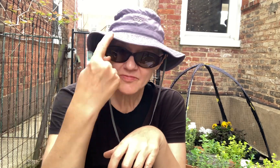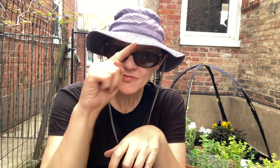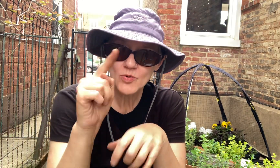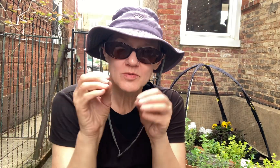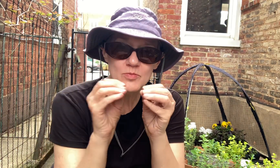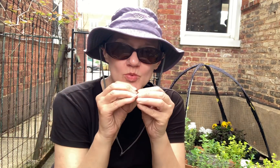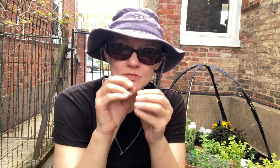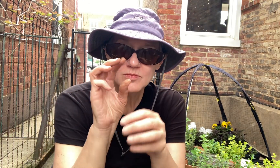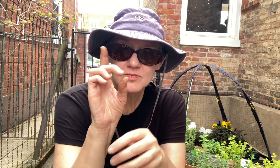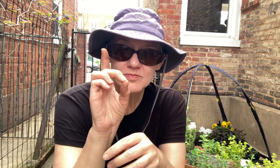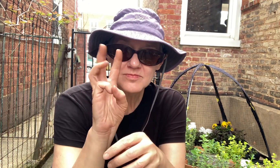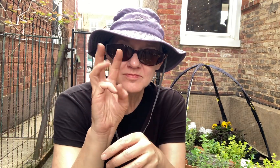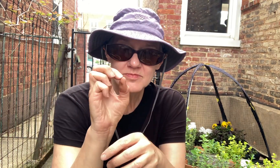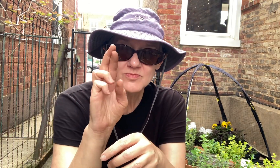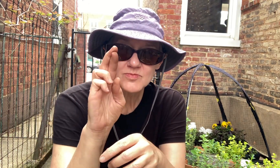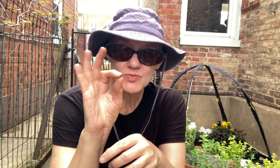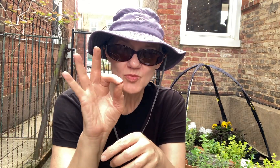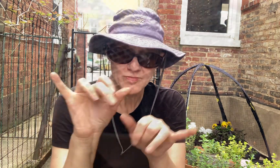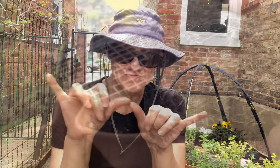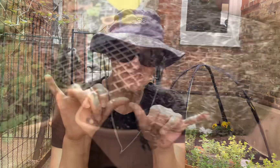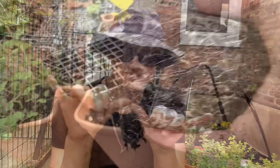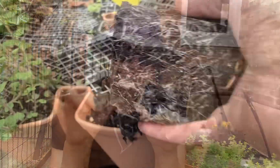some dwarf variety seeds.